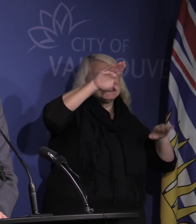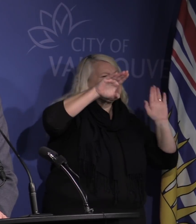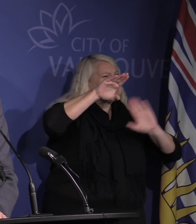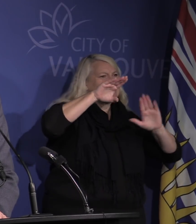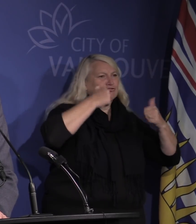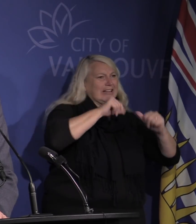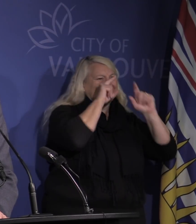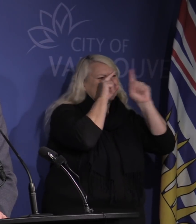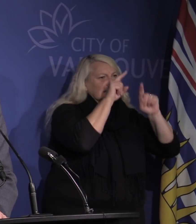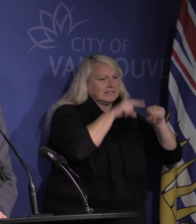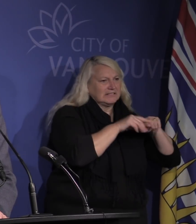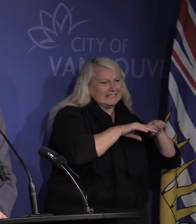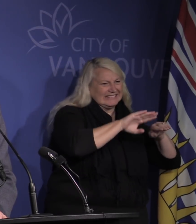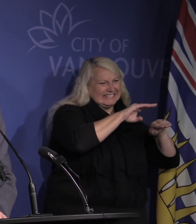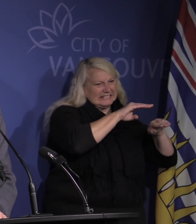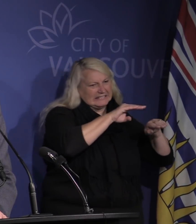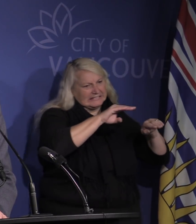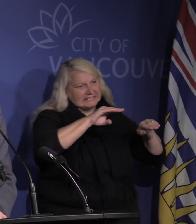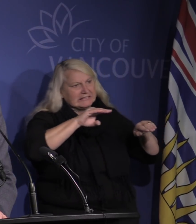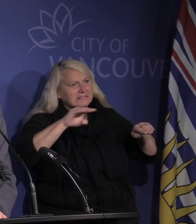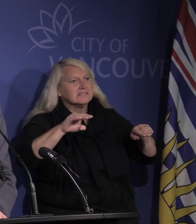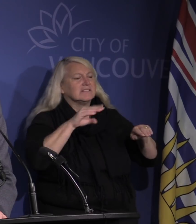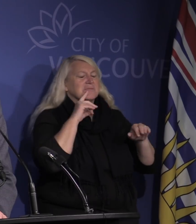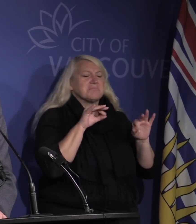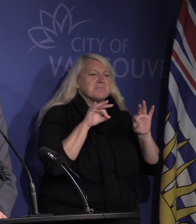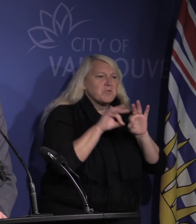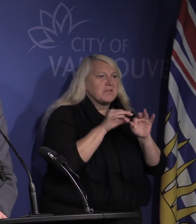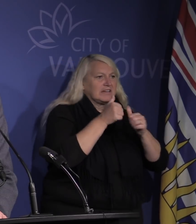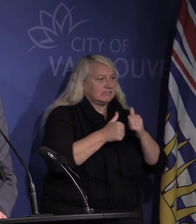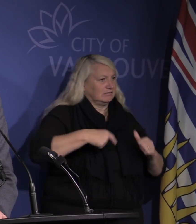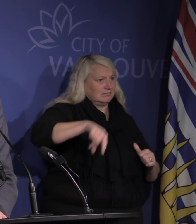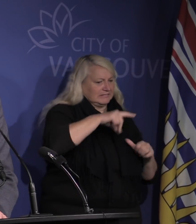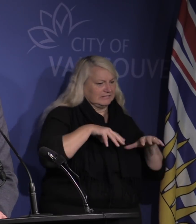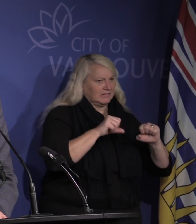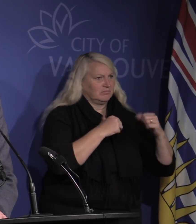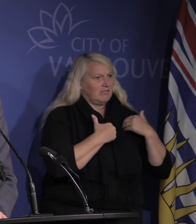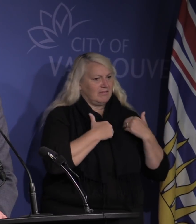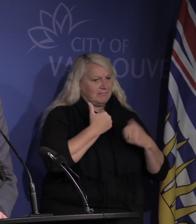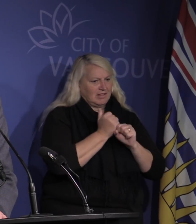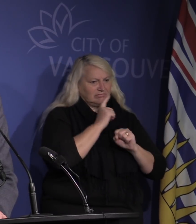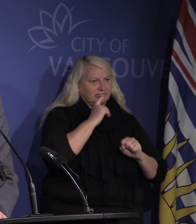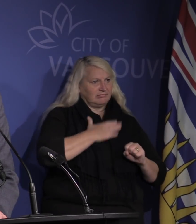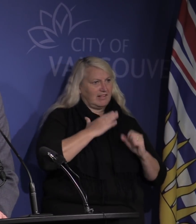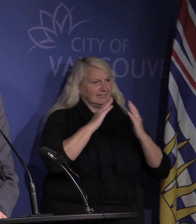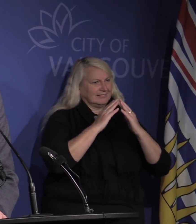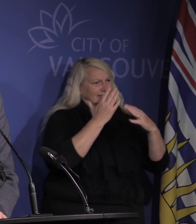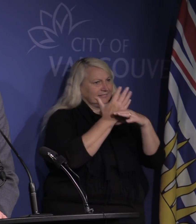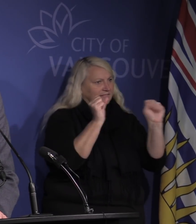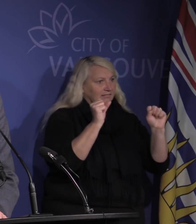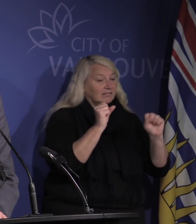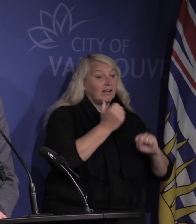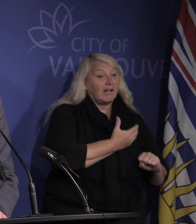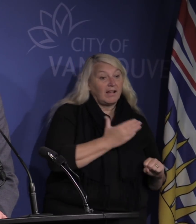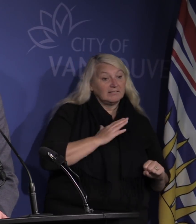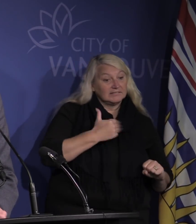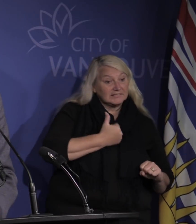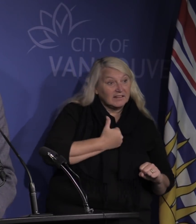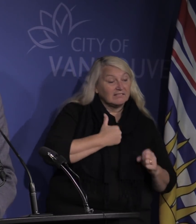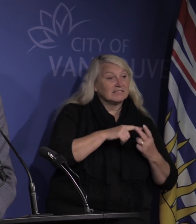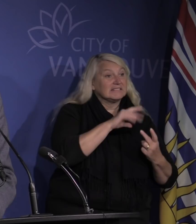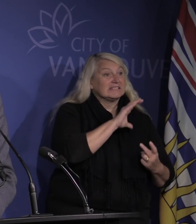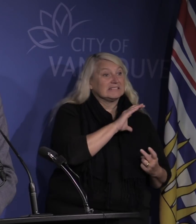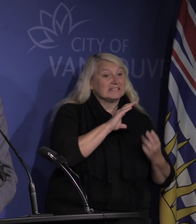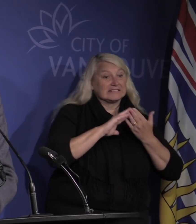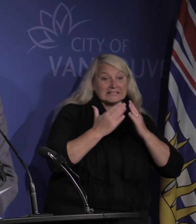has a personal responsibility to keep our city safe. Myself, our council, and our staff all take